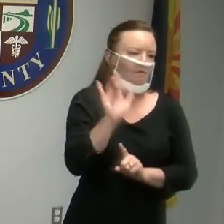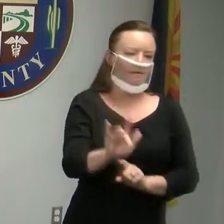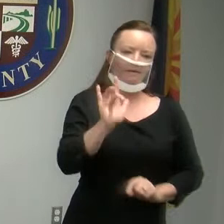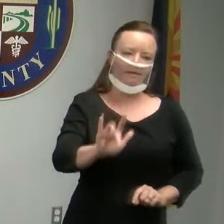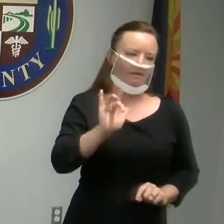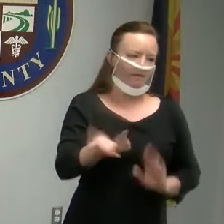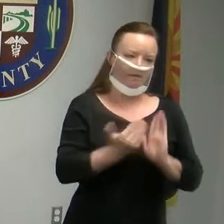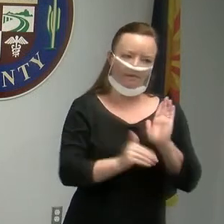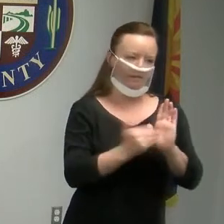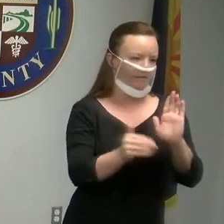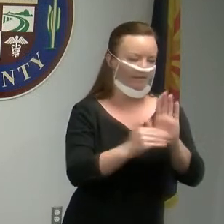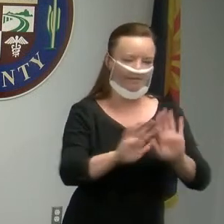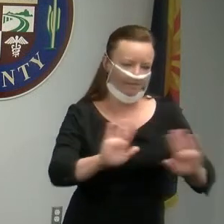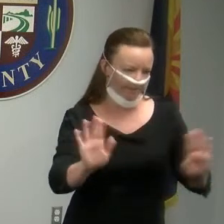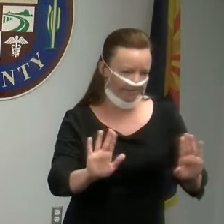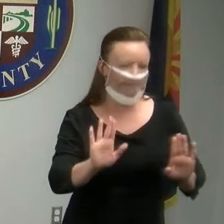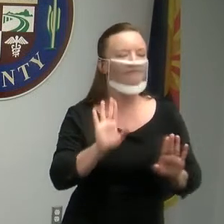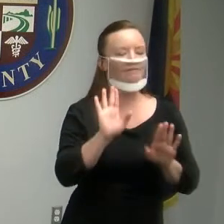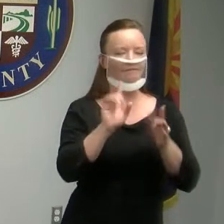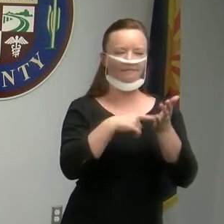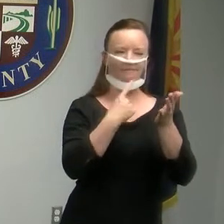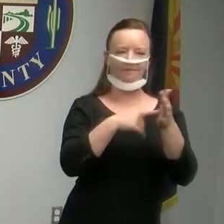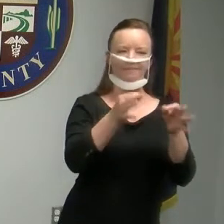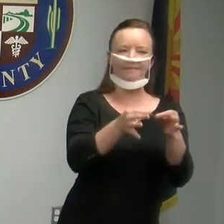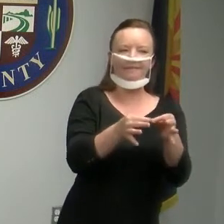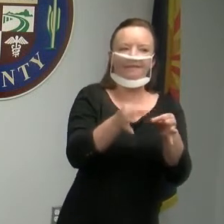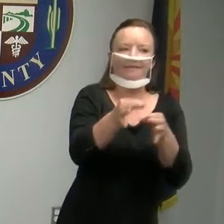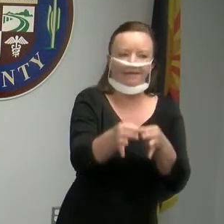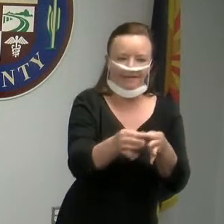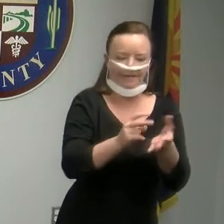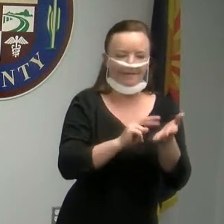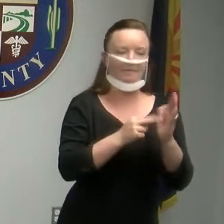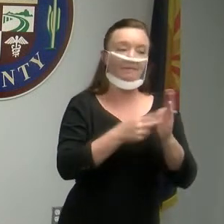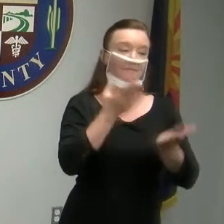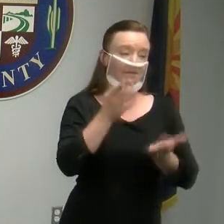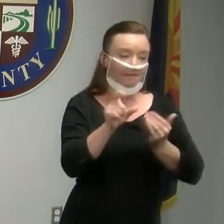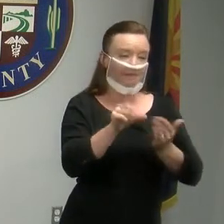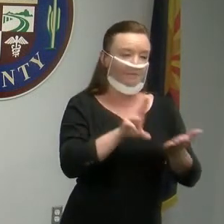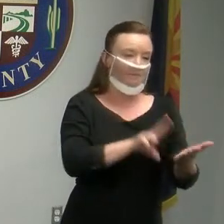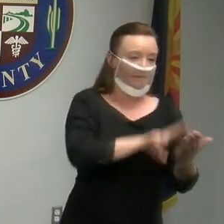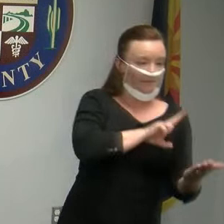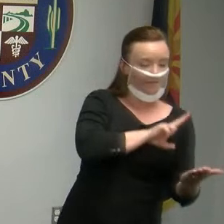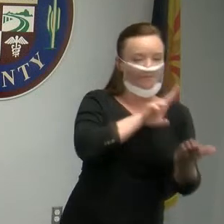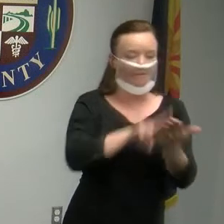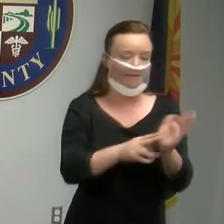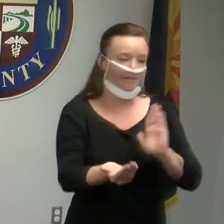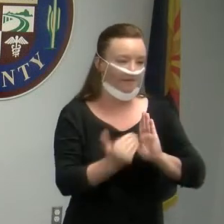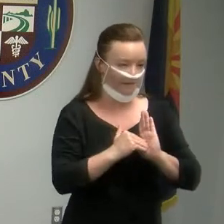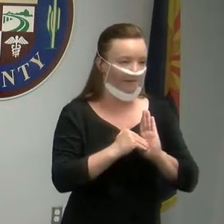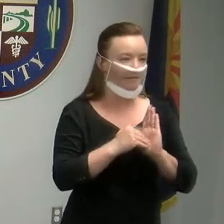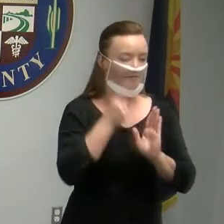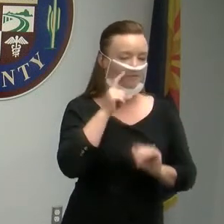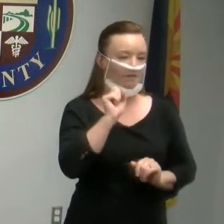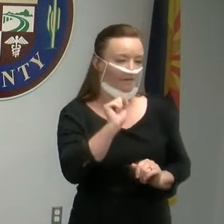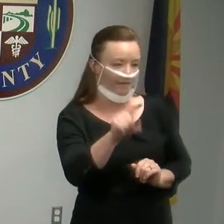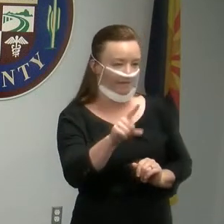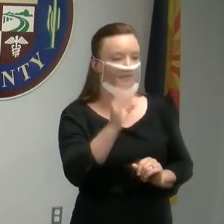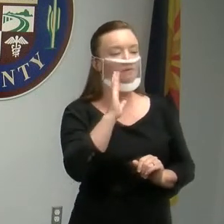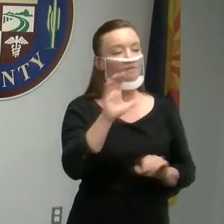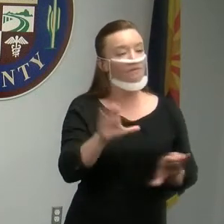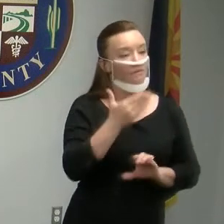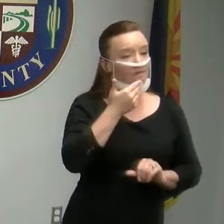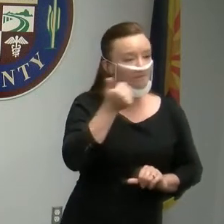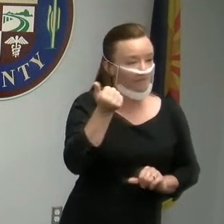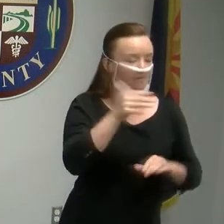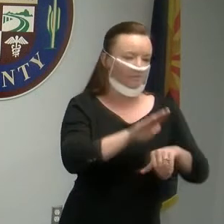Sometimes there's a little bit of a delay, but ultimately you might have to sign out of GoToWebinar and sign back in, and we'll do our best to call